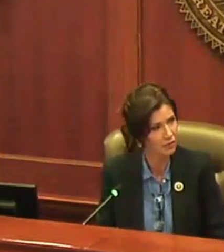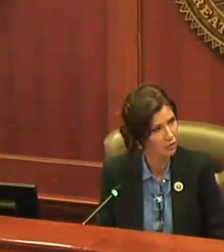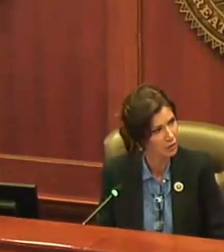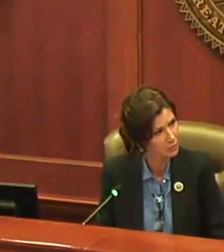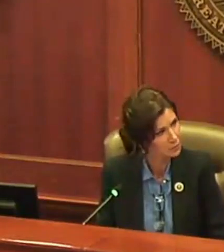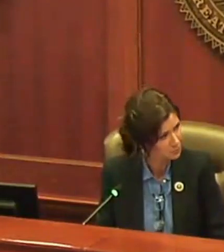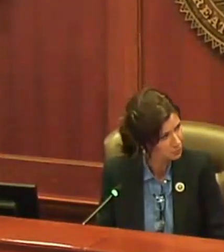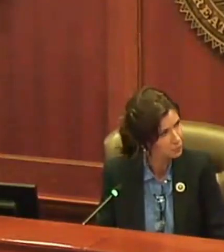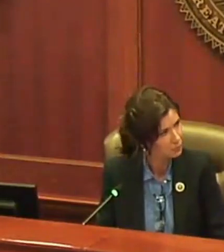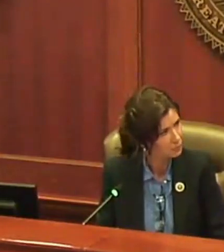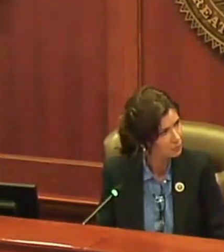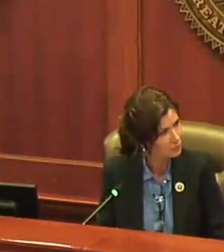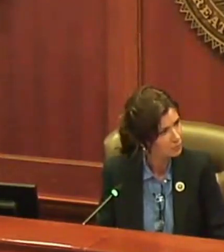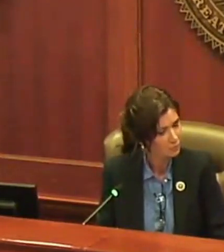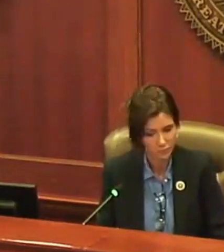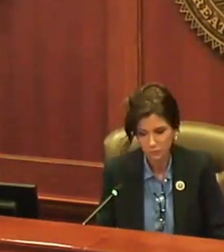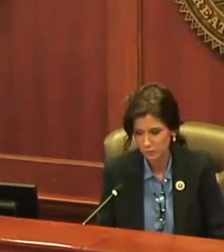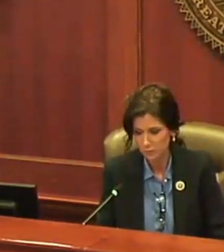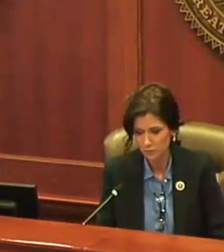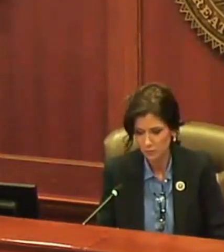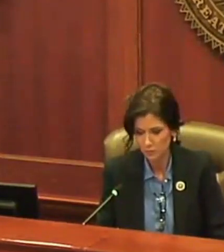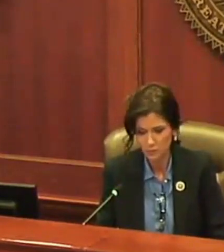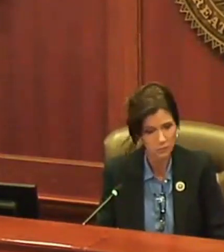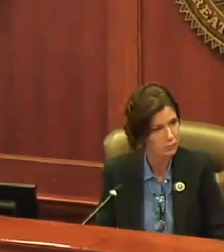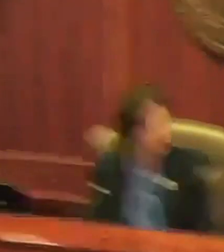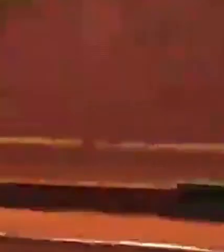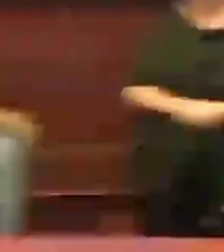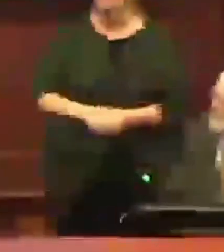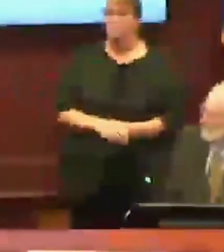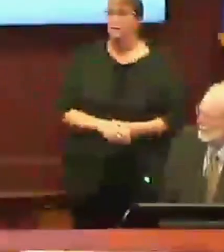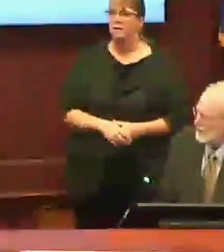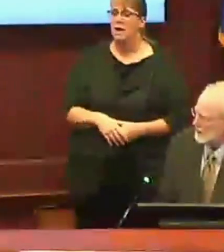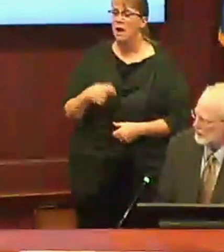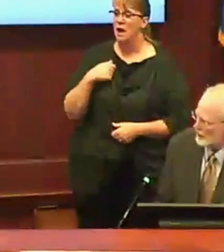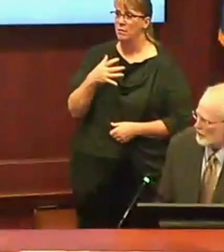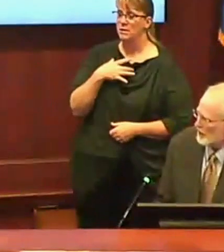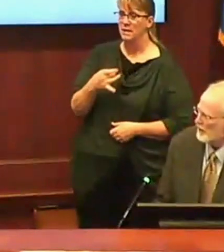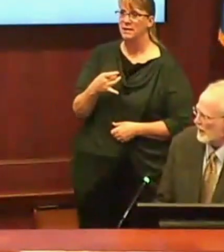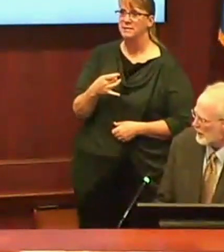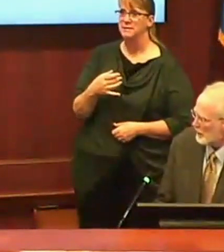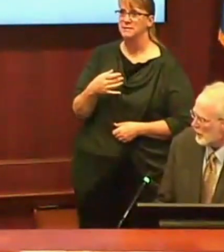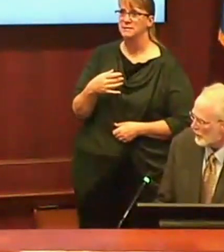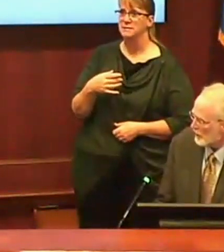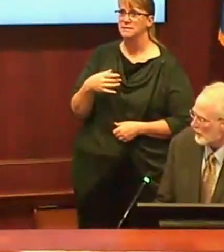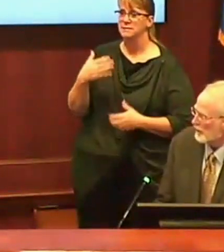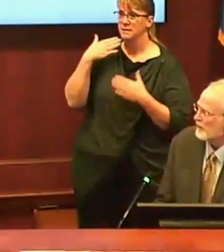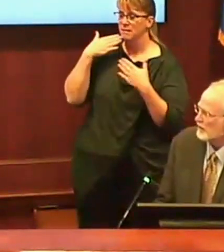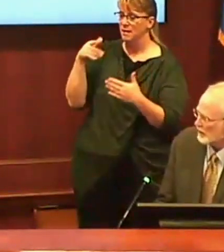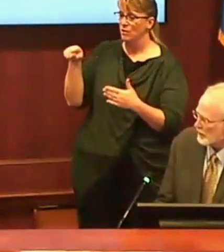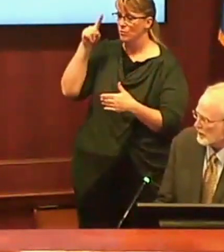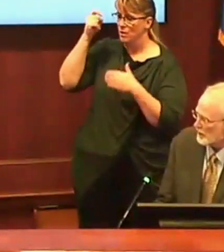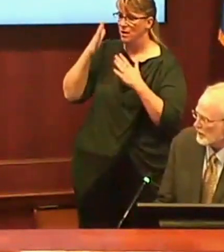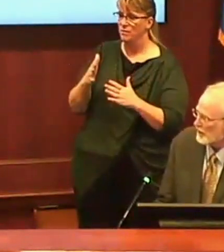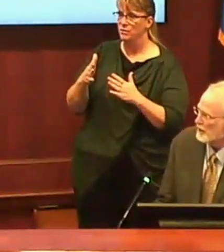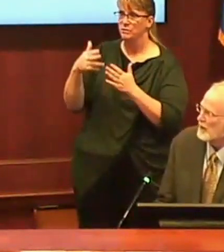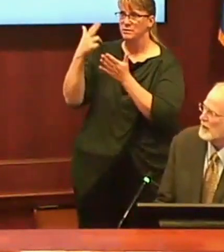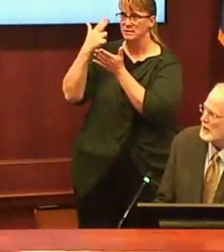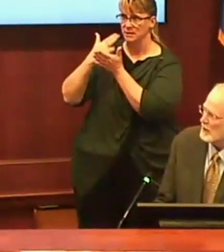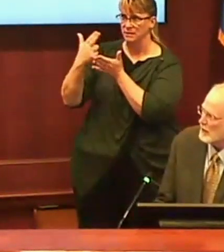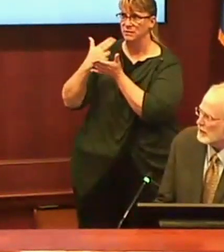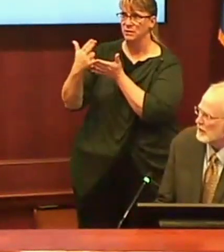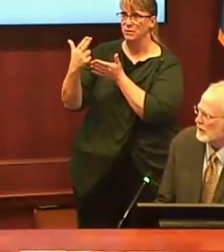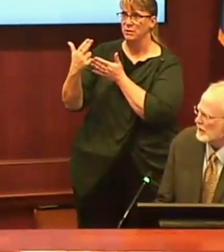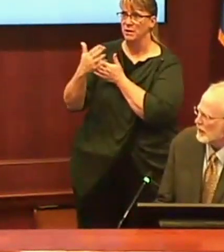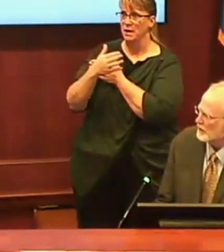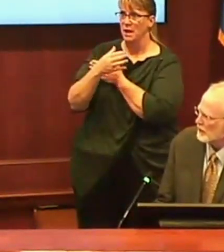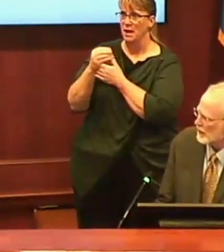at Avera. Thank you. On behalf of Avera, I'd first like to start by thanking you, Governor, Secretary,